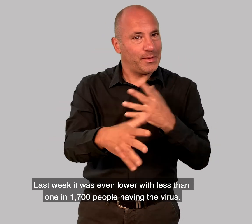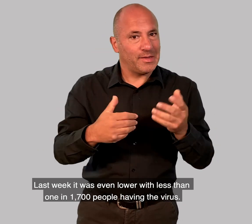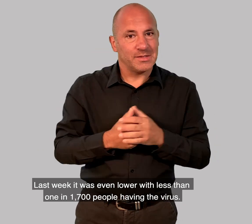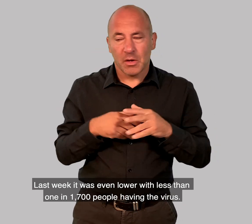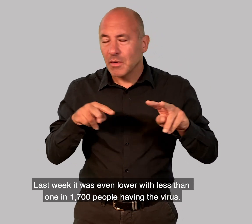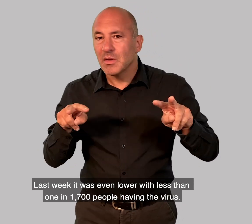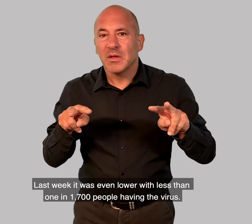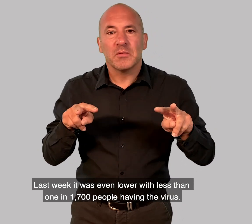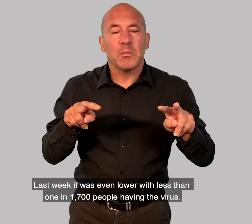virus.